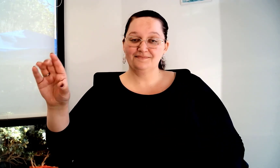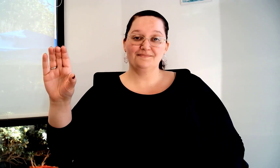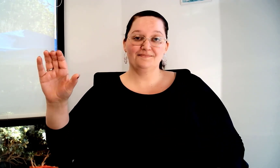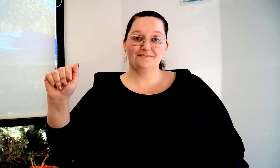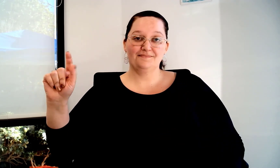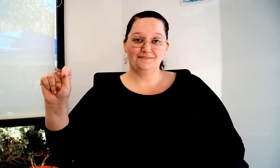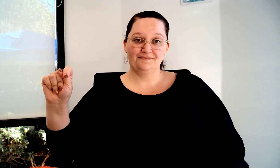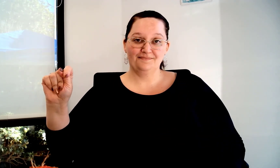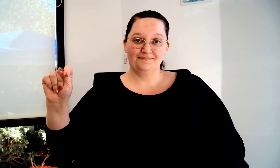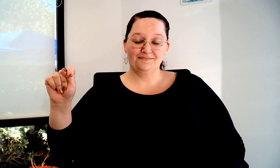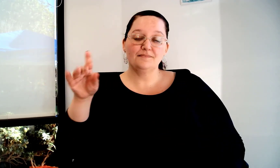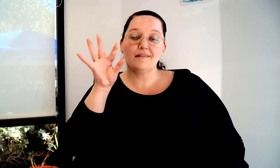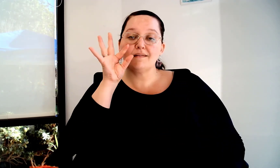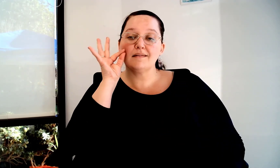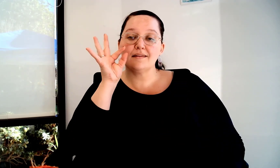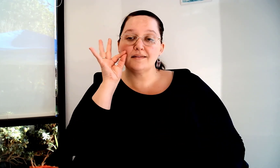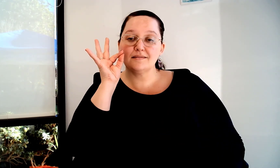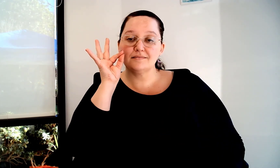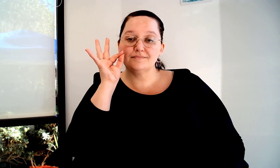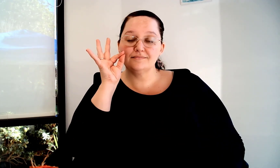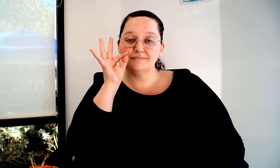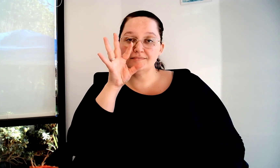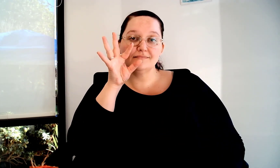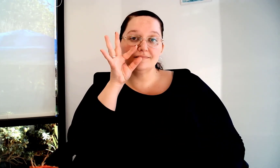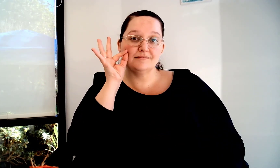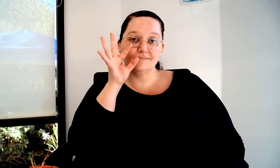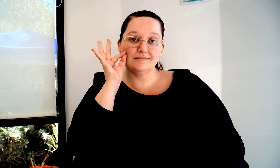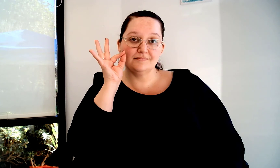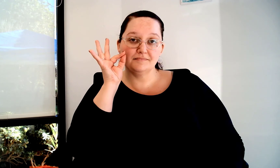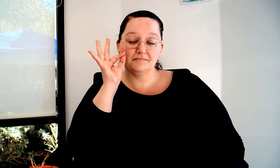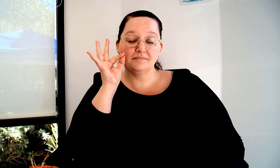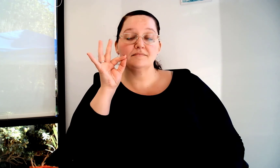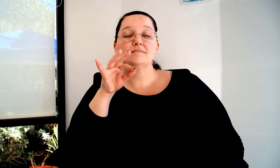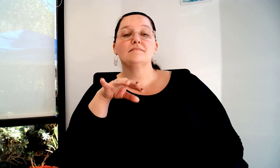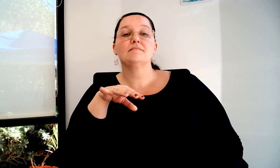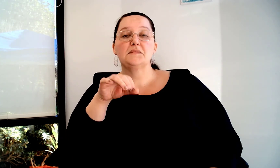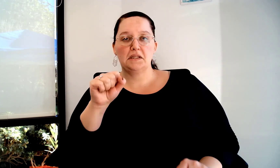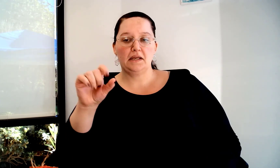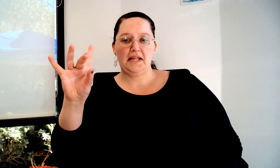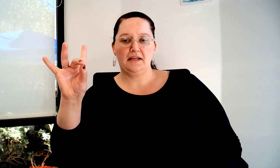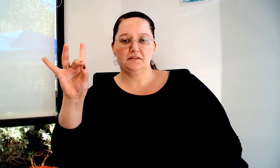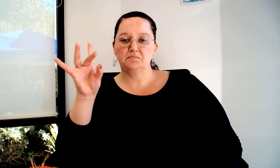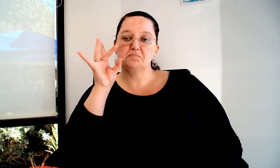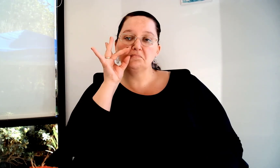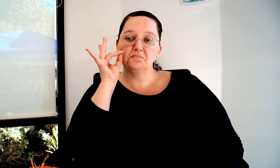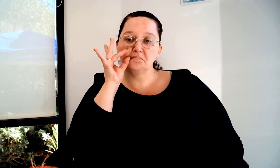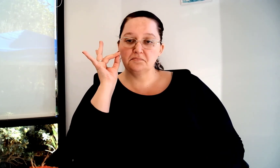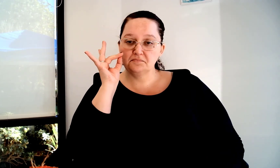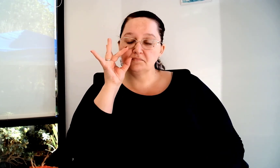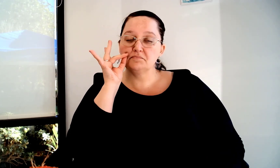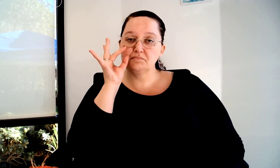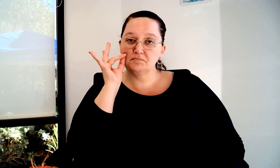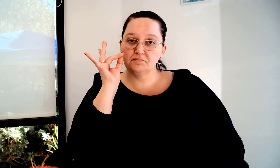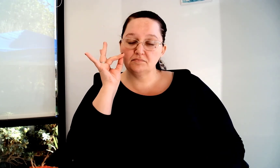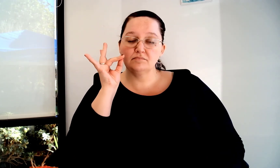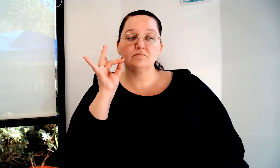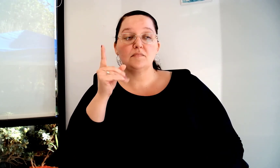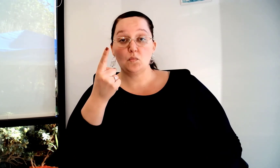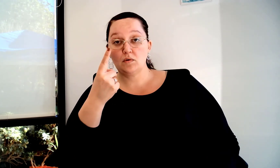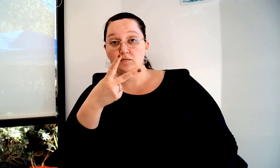28, cat. You can use an F or you can use an 8, pull twice and